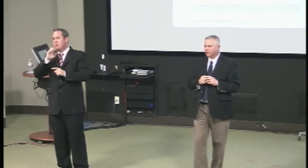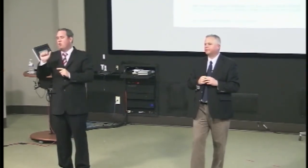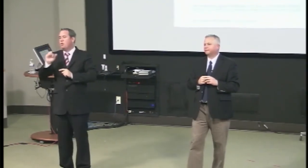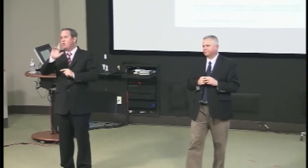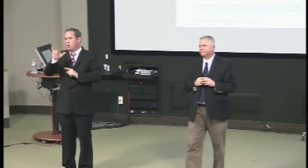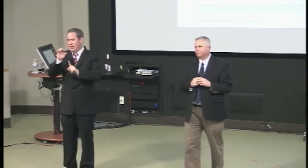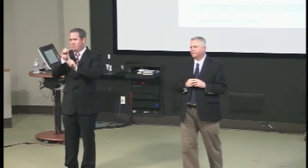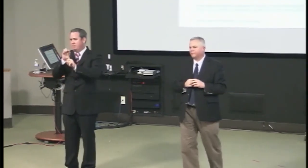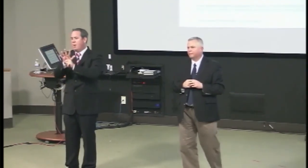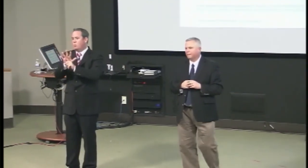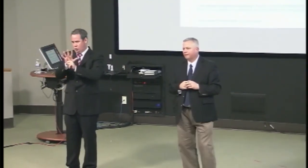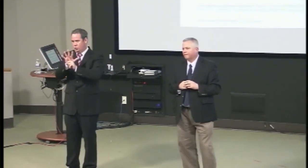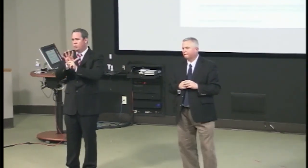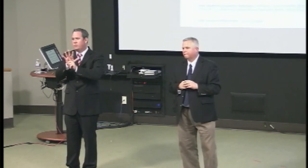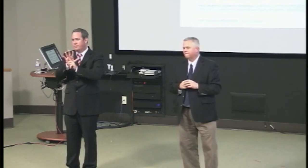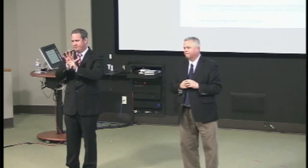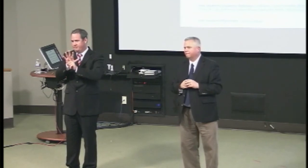Right.